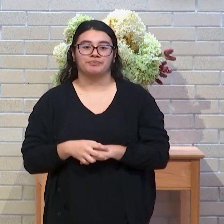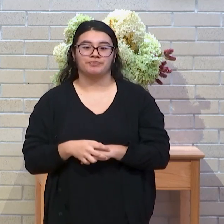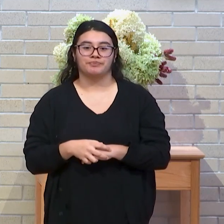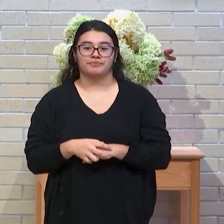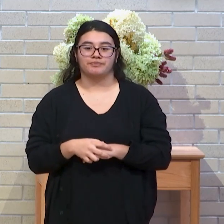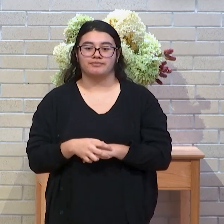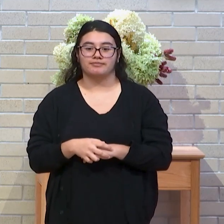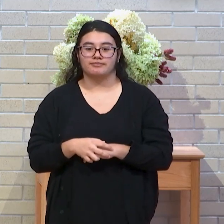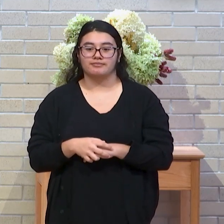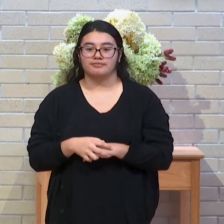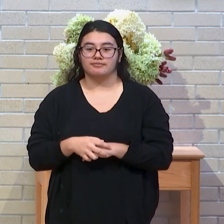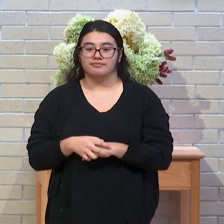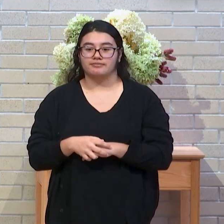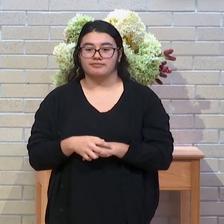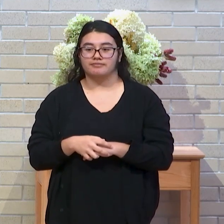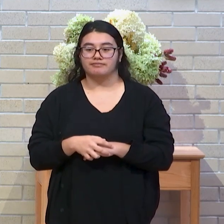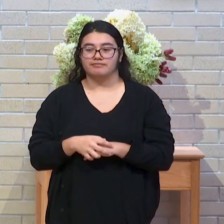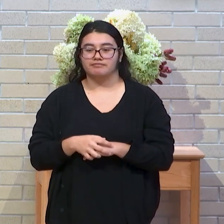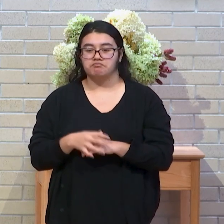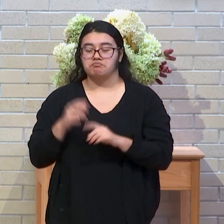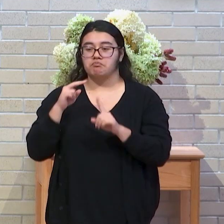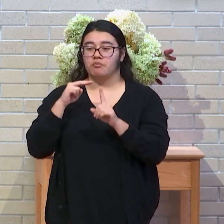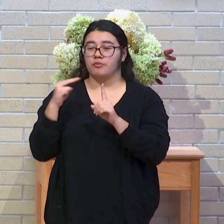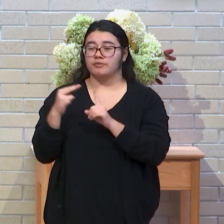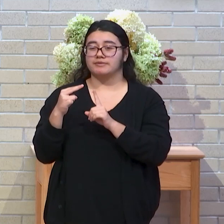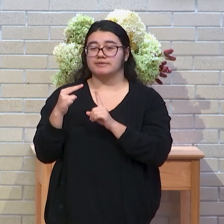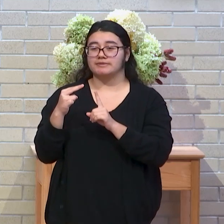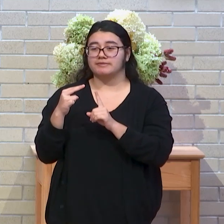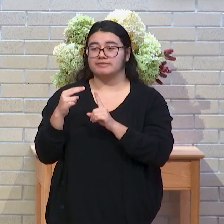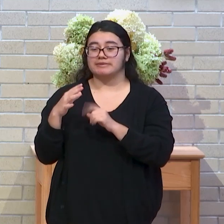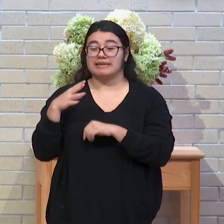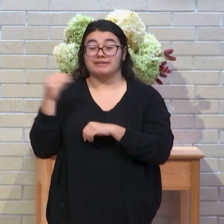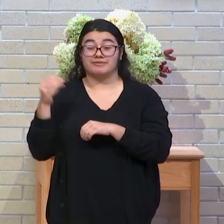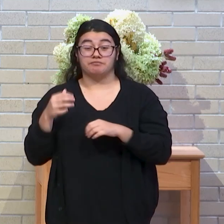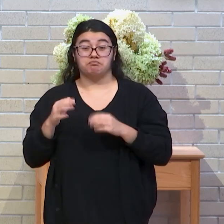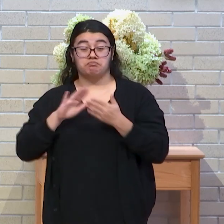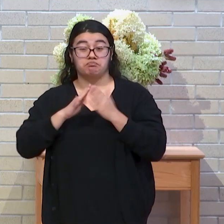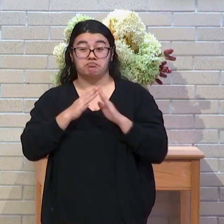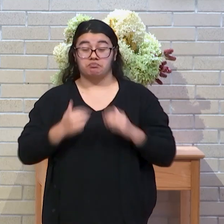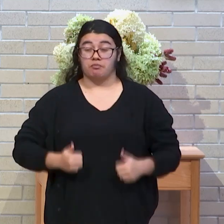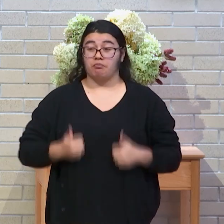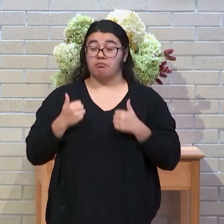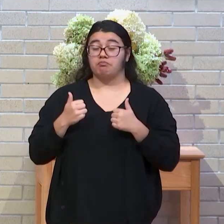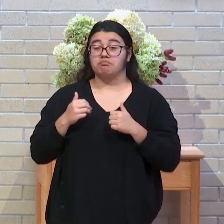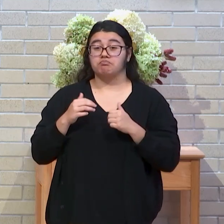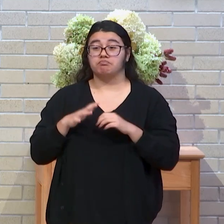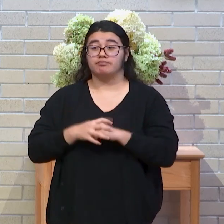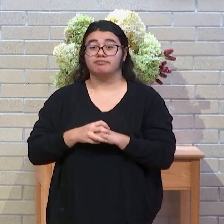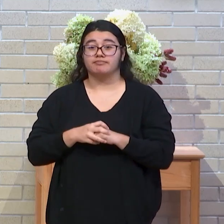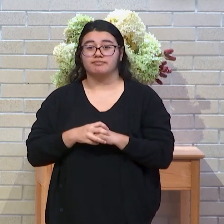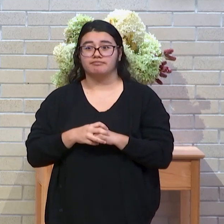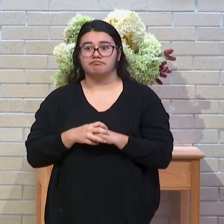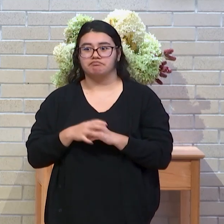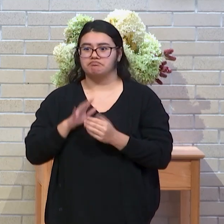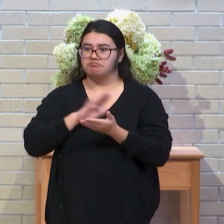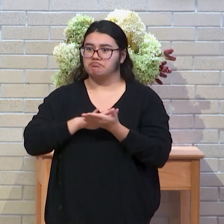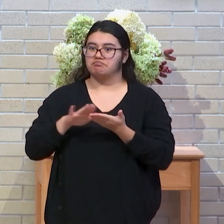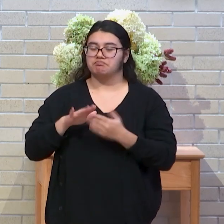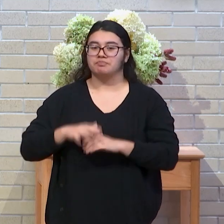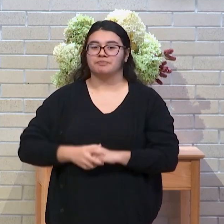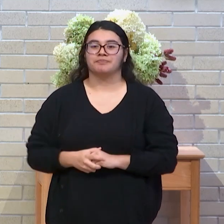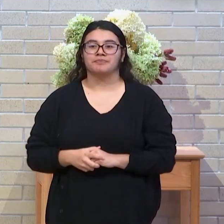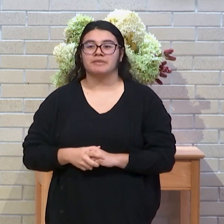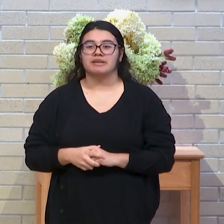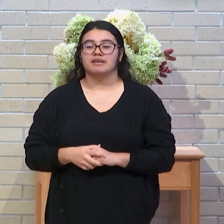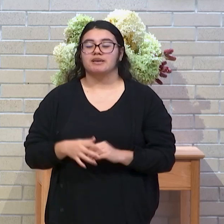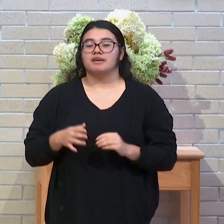rural Tanzania, offering a glimpse into service. As it neared dinner time, we went to investigate the dining car. We quickly realized that this was the